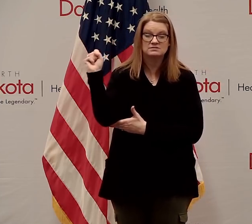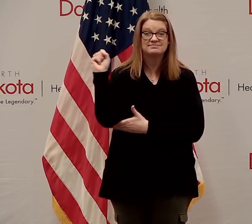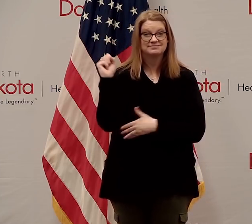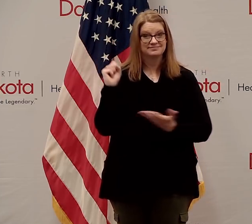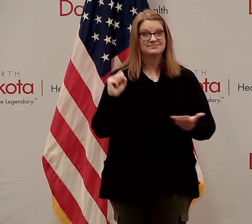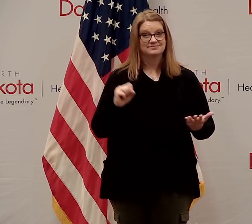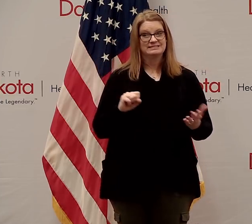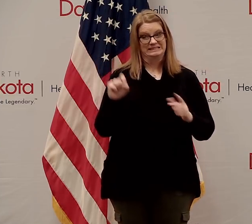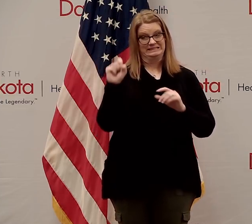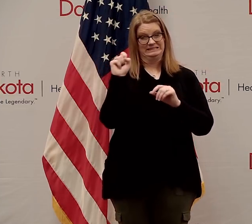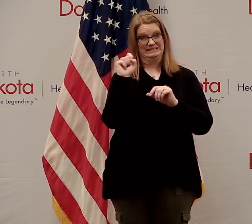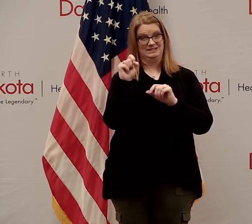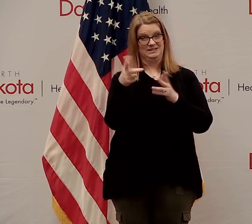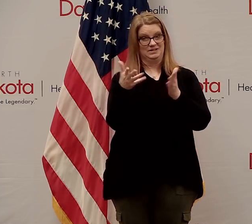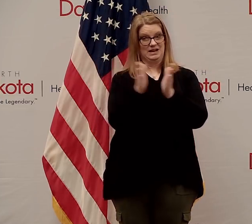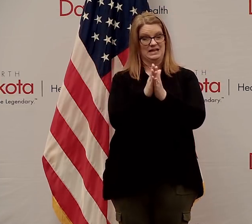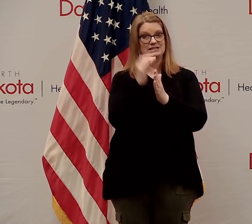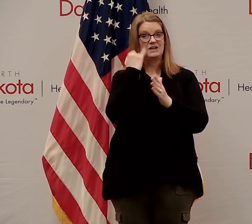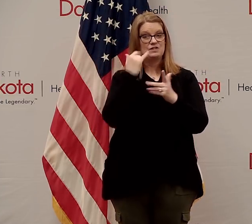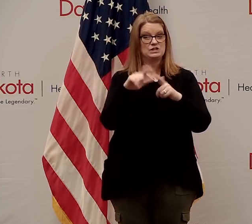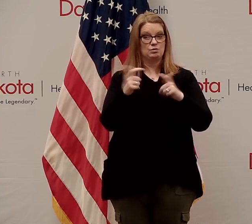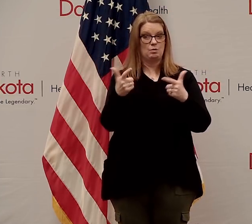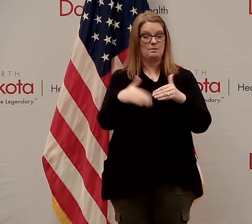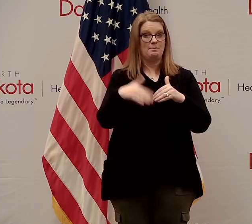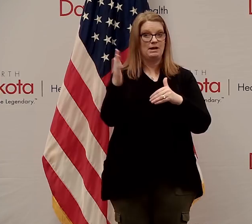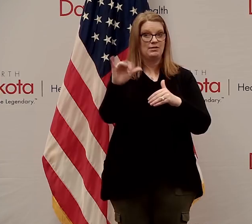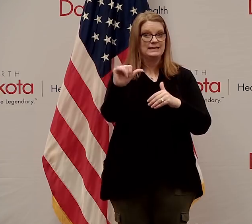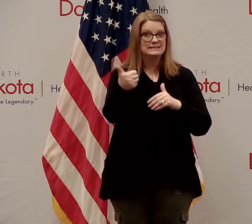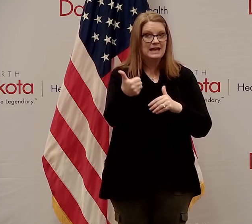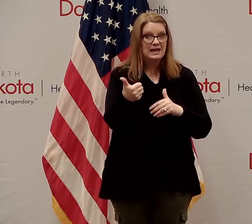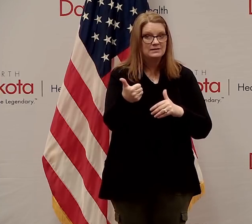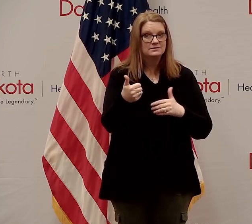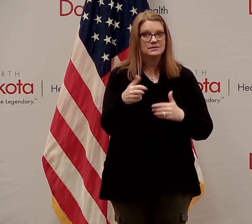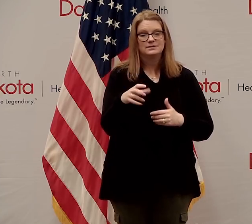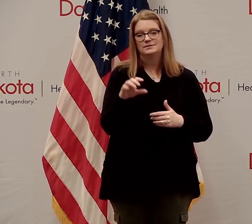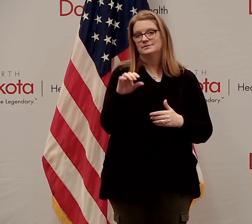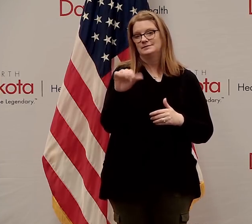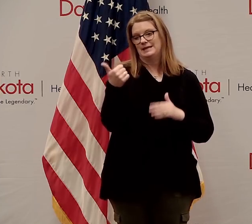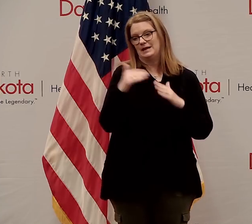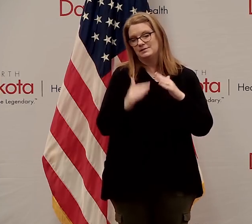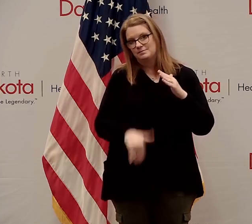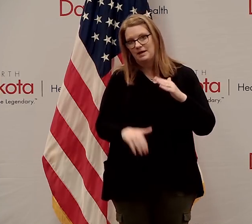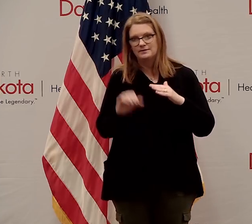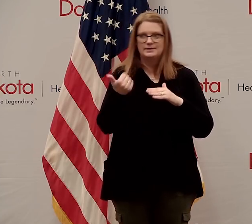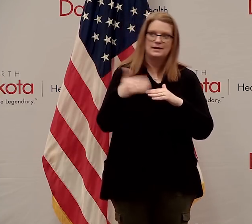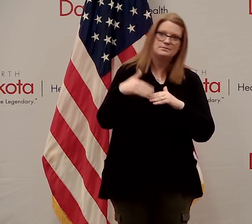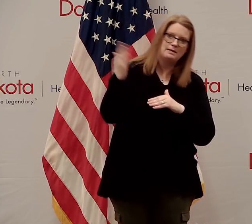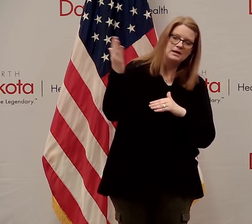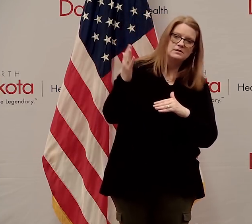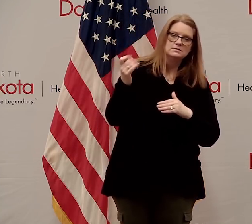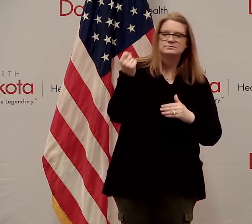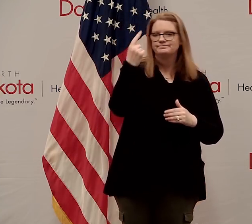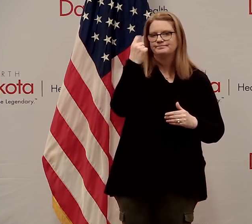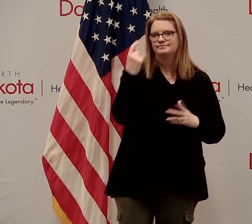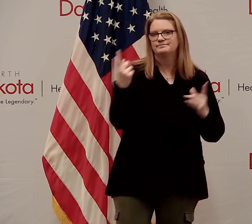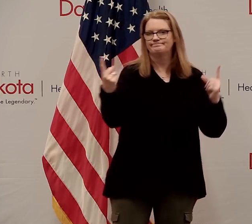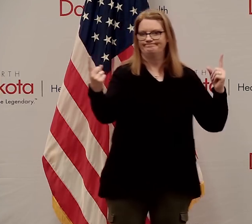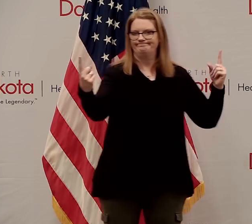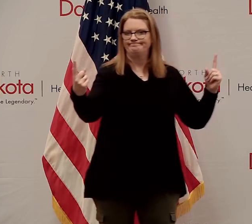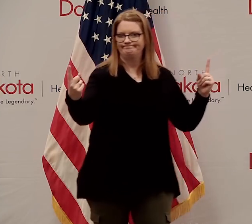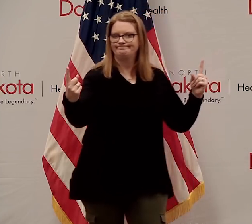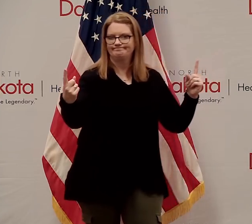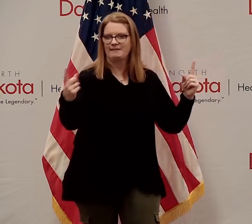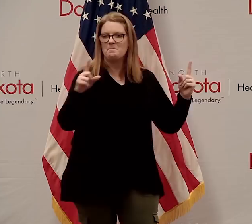that if that is a group larger than 10, and whether 10 or smaller, 10 or larger, practice good,